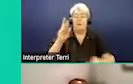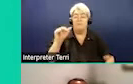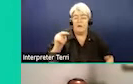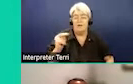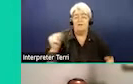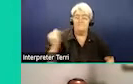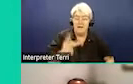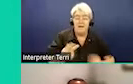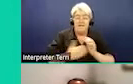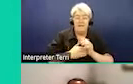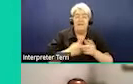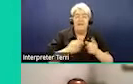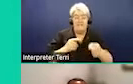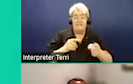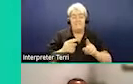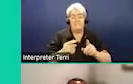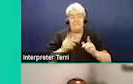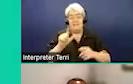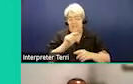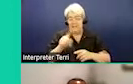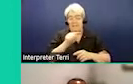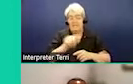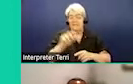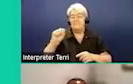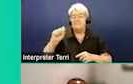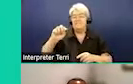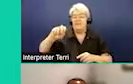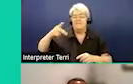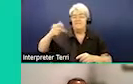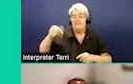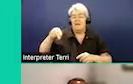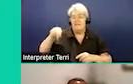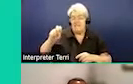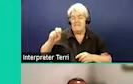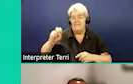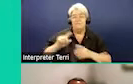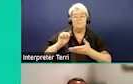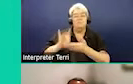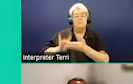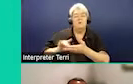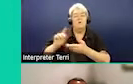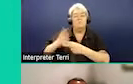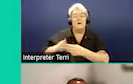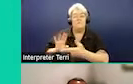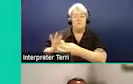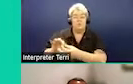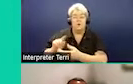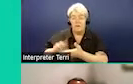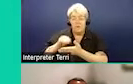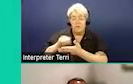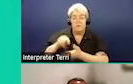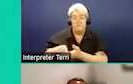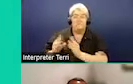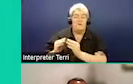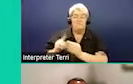The link on the slide, I believe my colleague Stephanie put the link to register and learn more about the conference, but we're super excited,